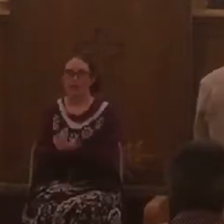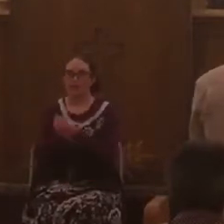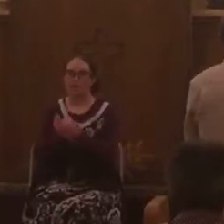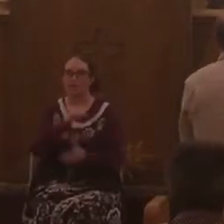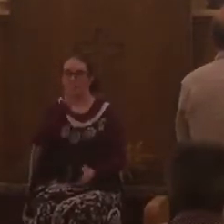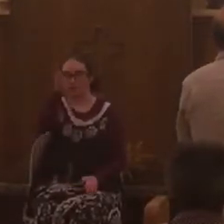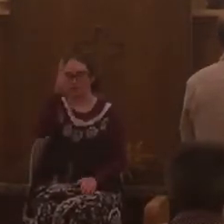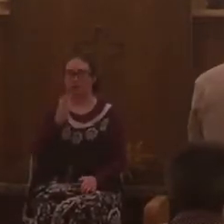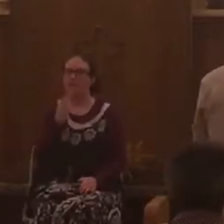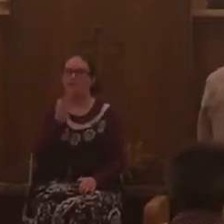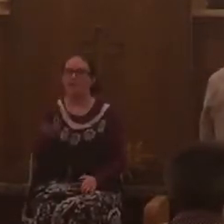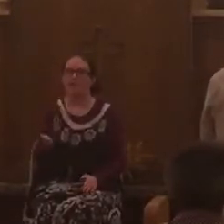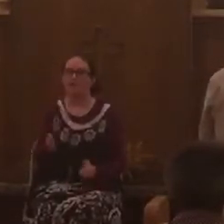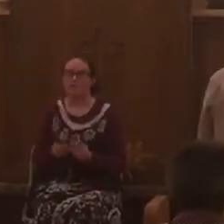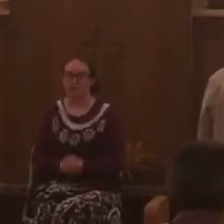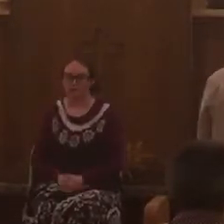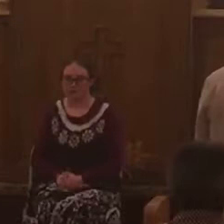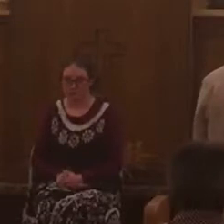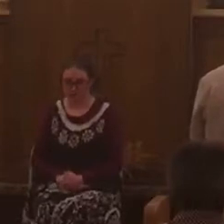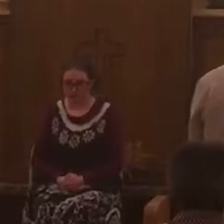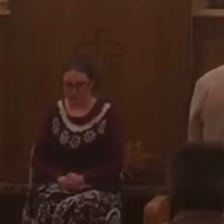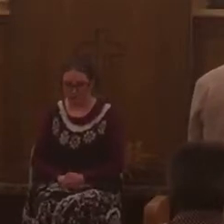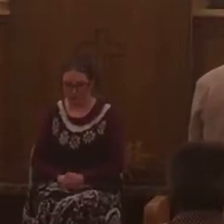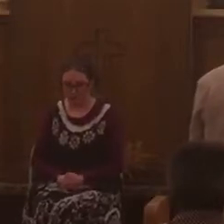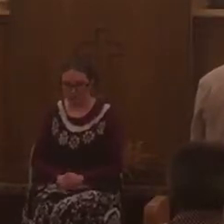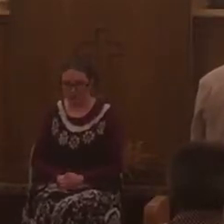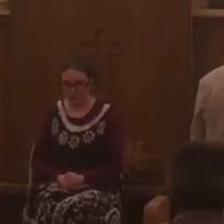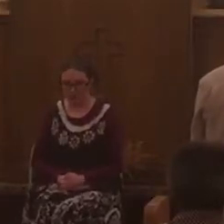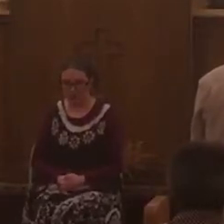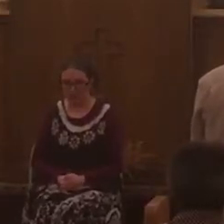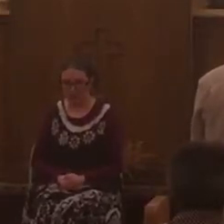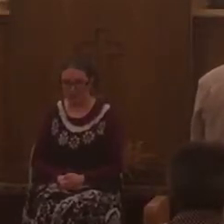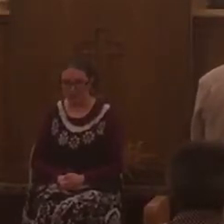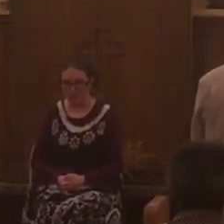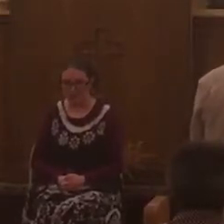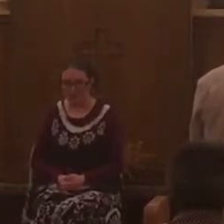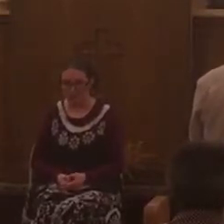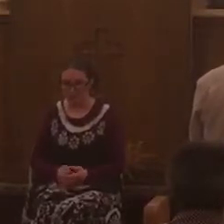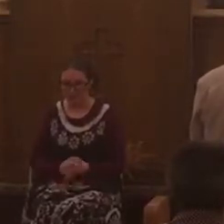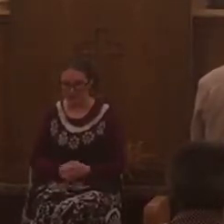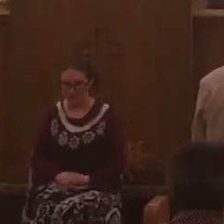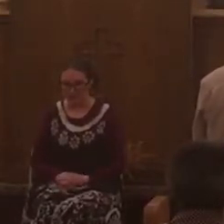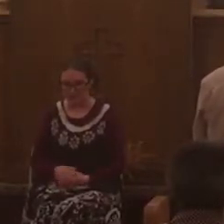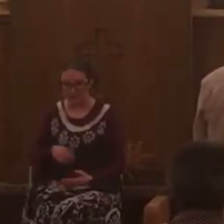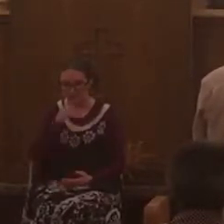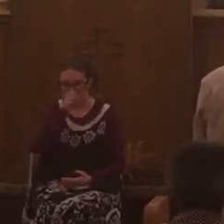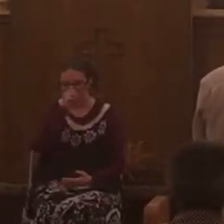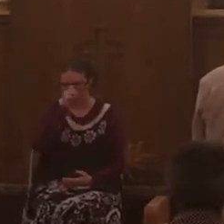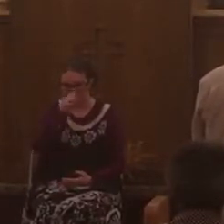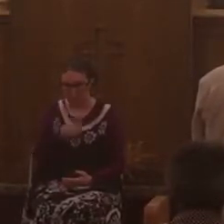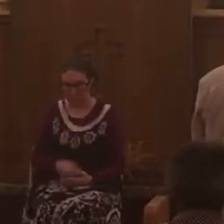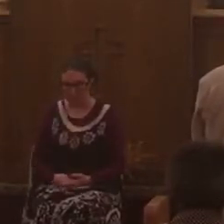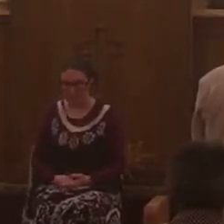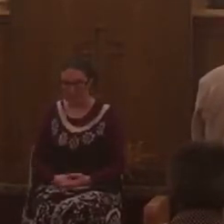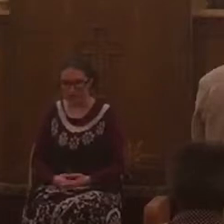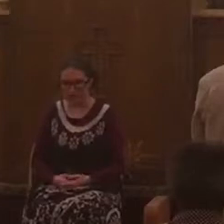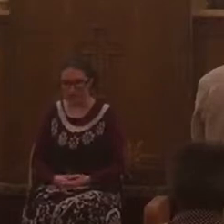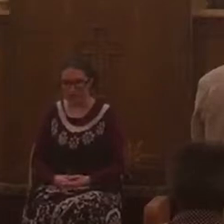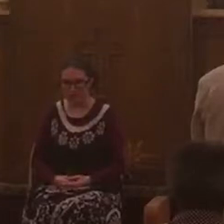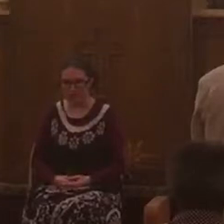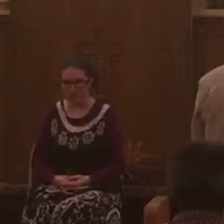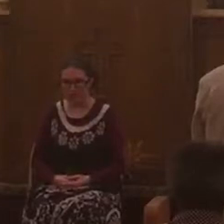now. God, we thank you for your word. Your word's already anointed. Lord, I just need your help right now, God. I need your anointing. Lord,